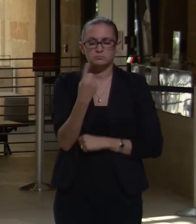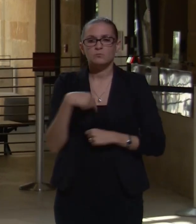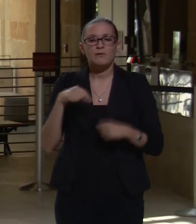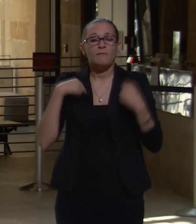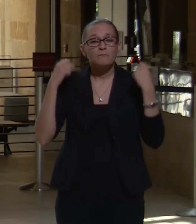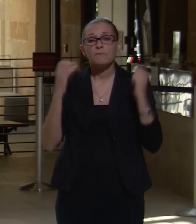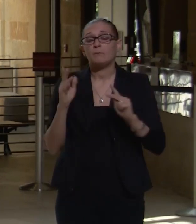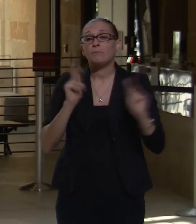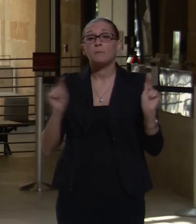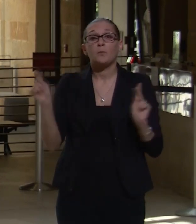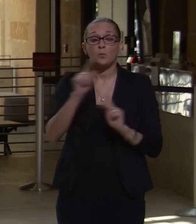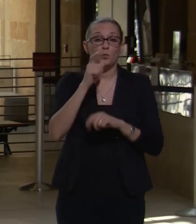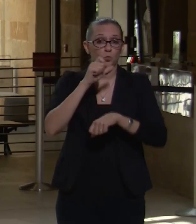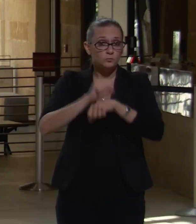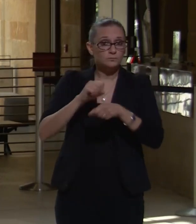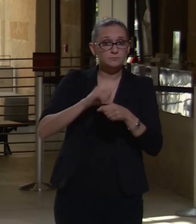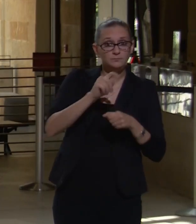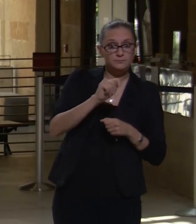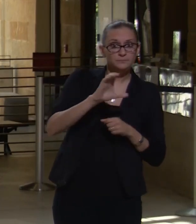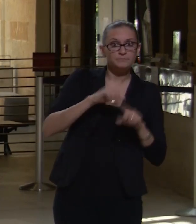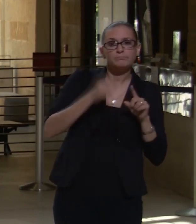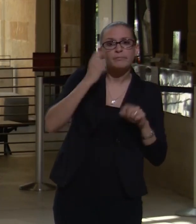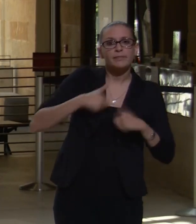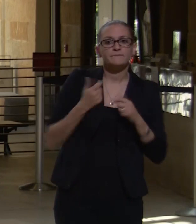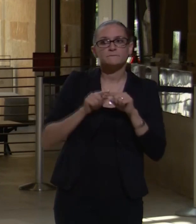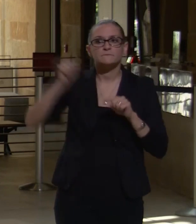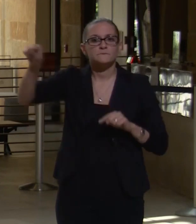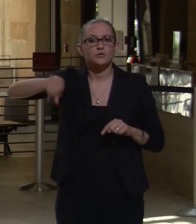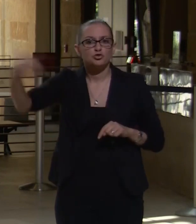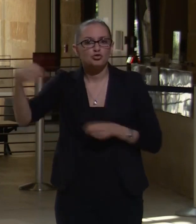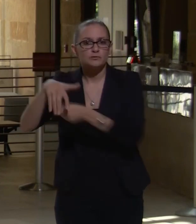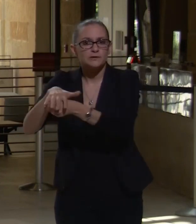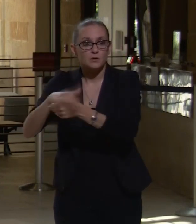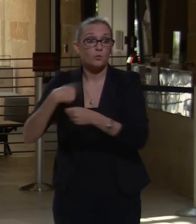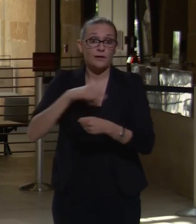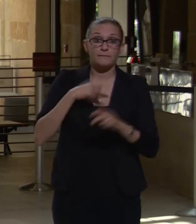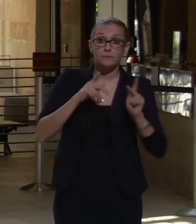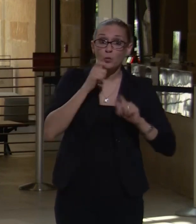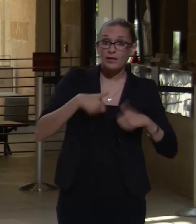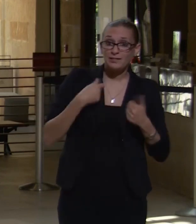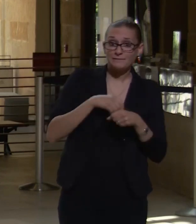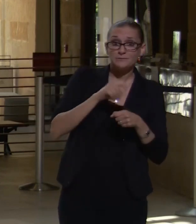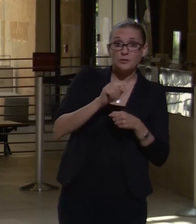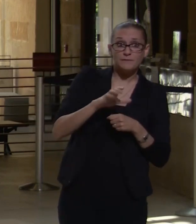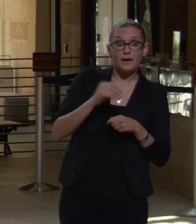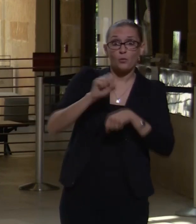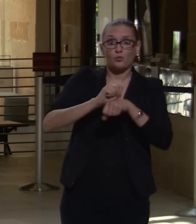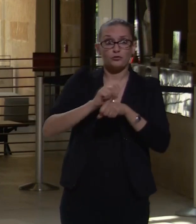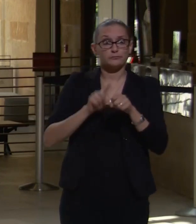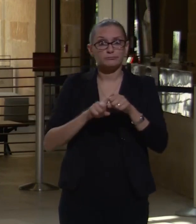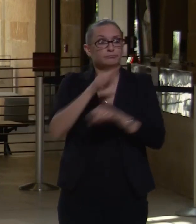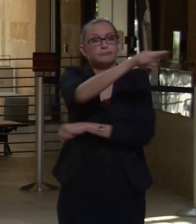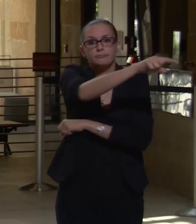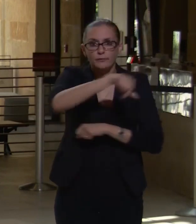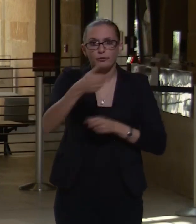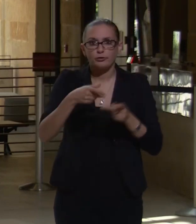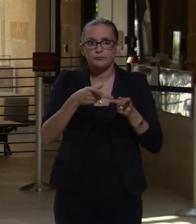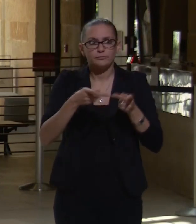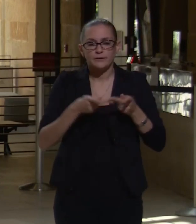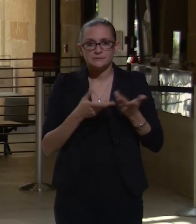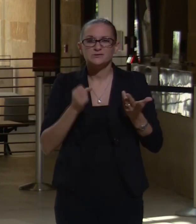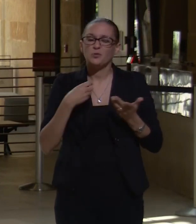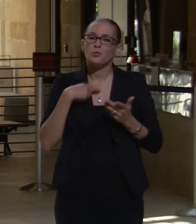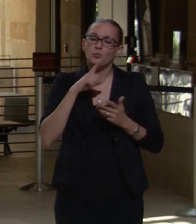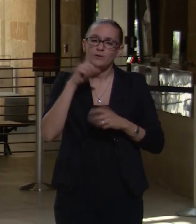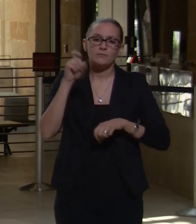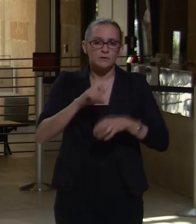who work in Travis County and live in a different county. We have folks who live in Travis County and work outside of Travis County. So we really